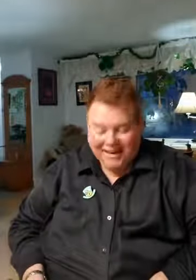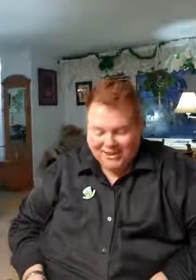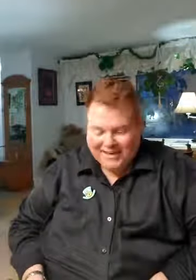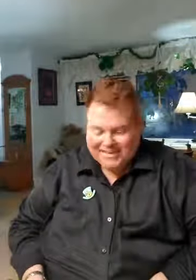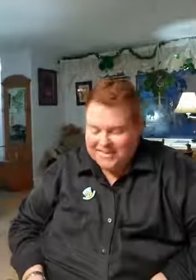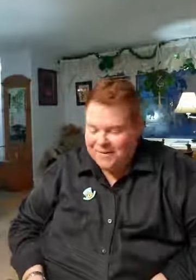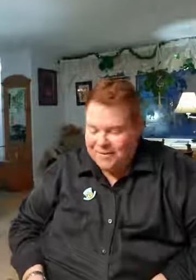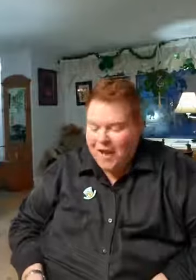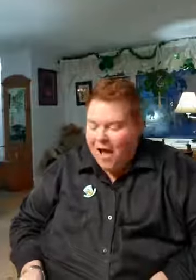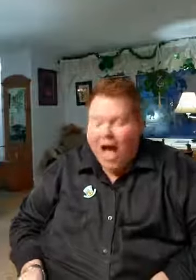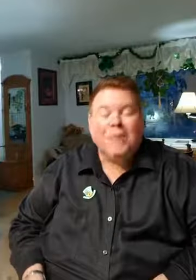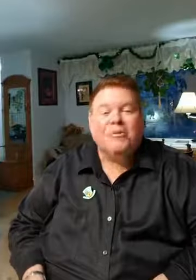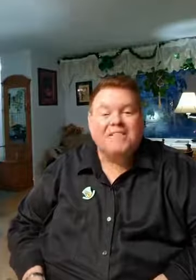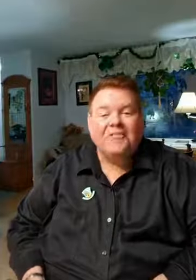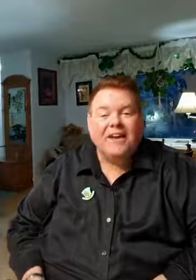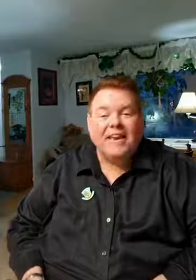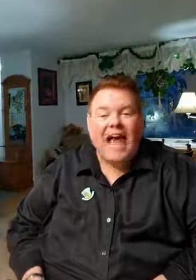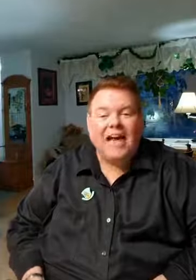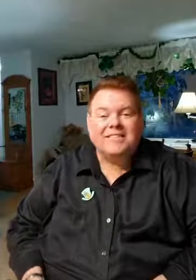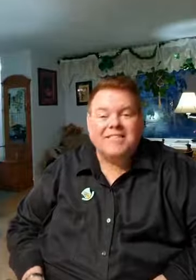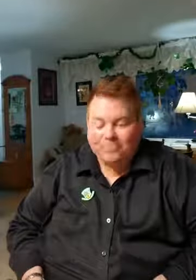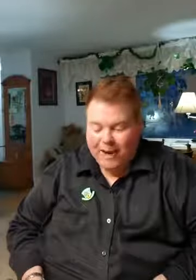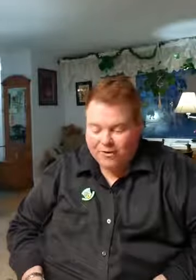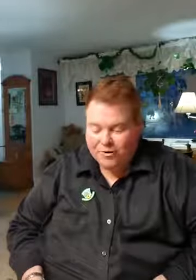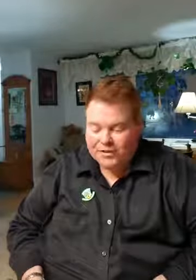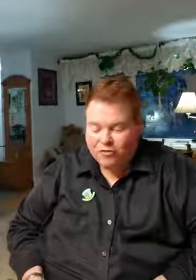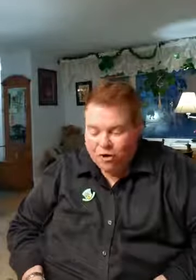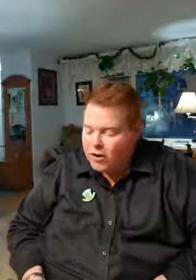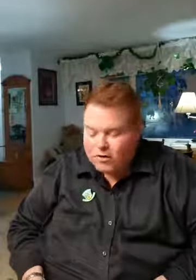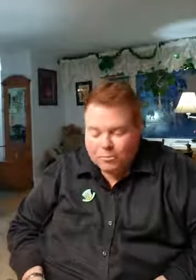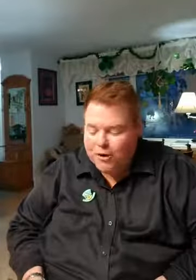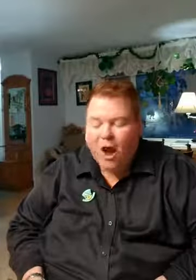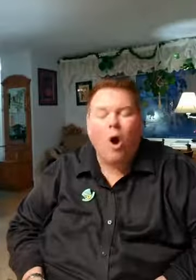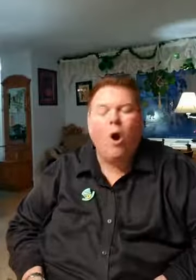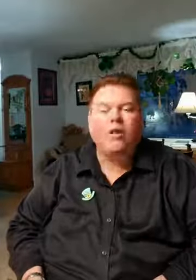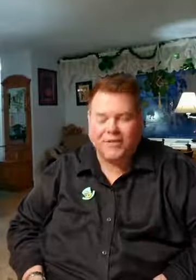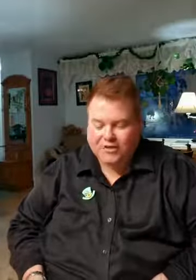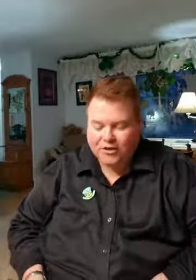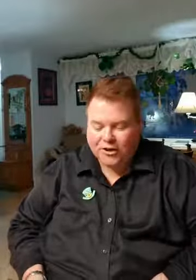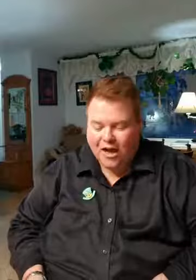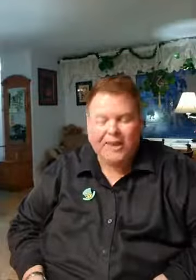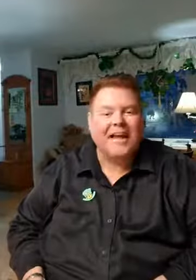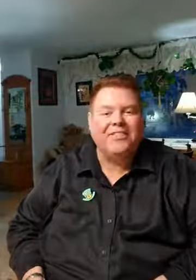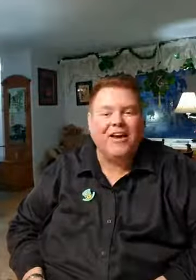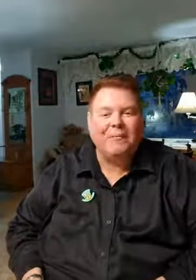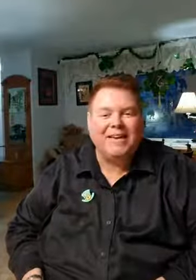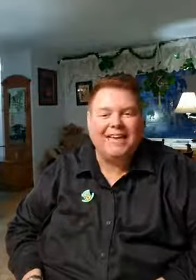libations. I will definitely ask St. Patrick to bring all of us good luck in the coming days ahead.